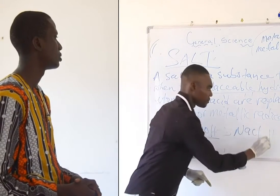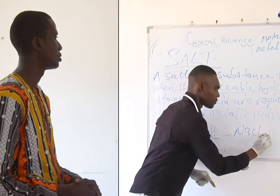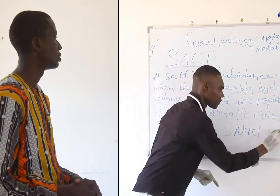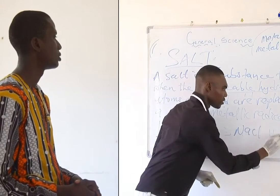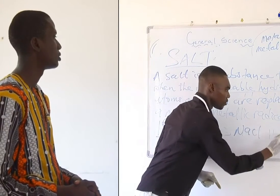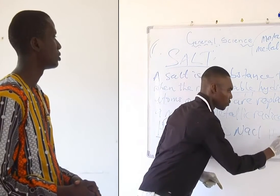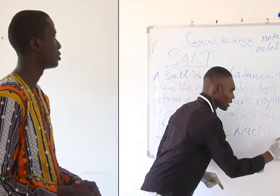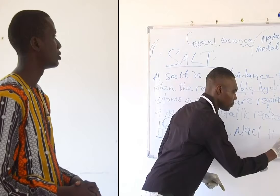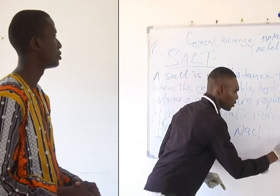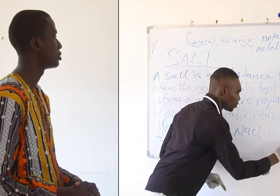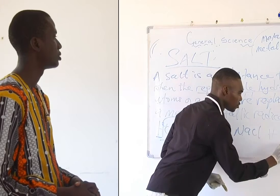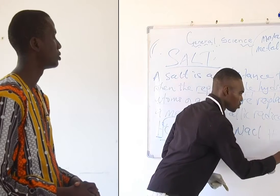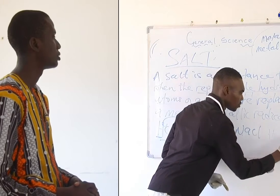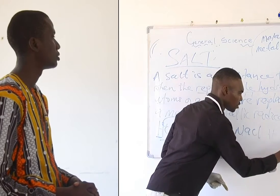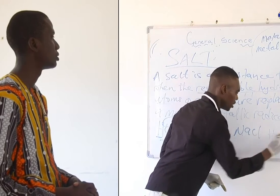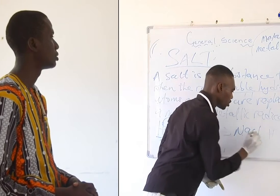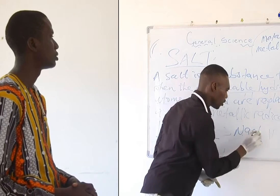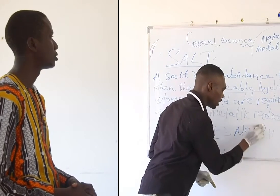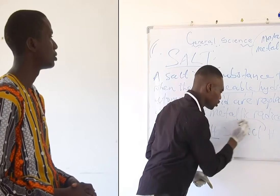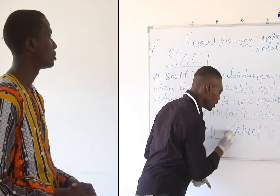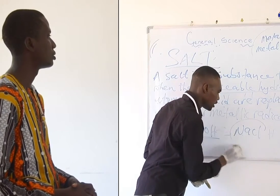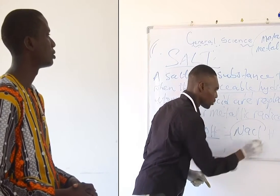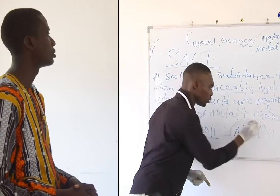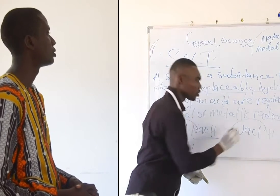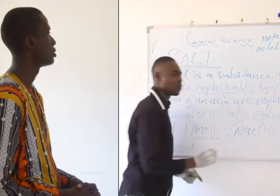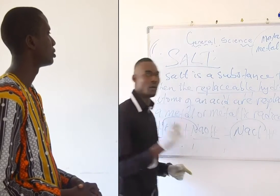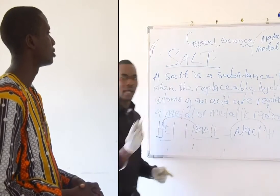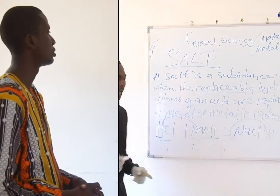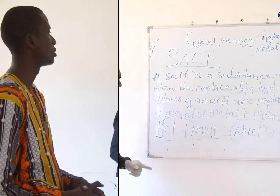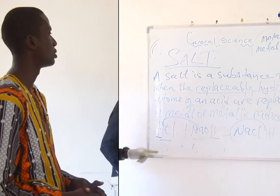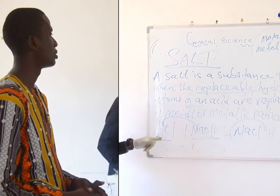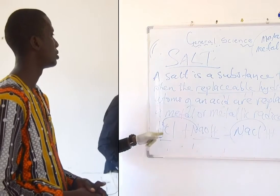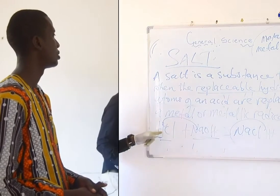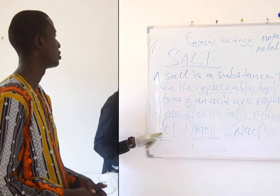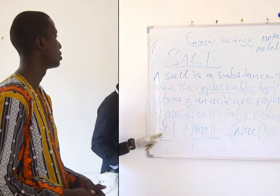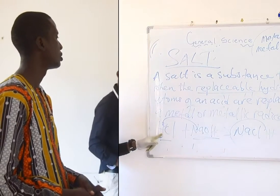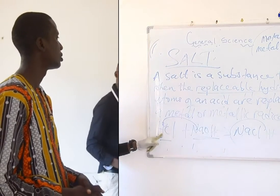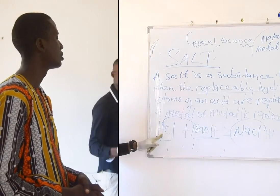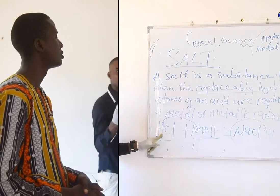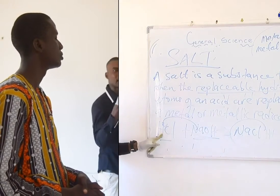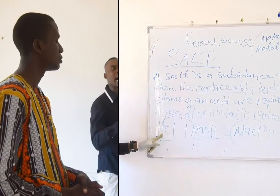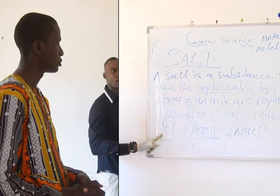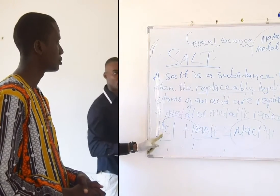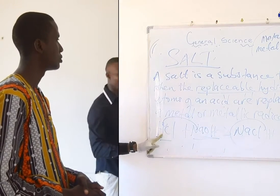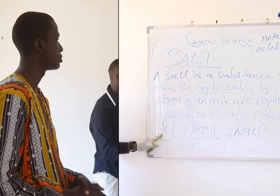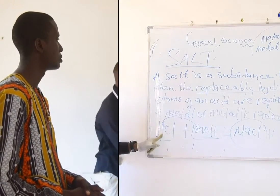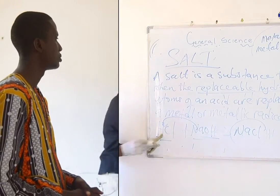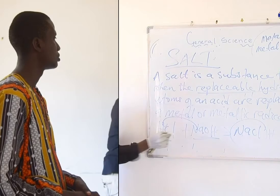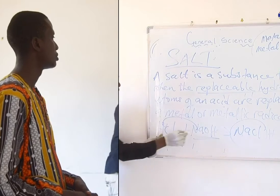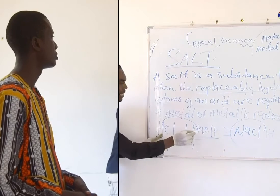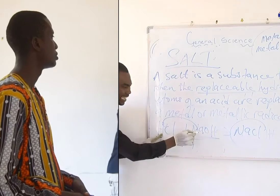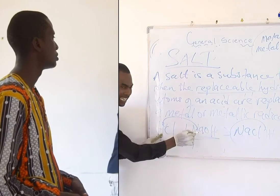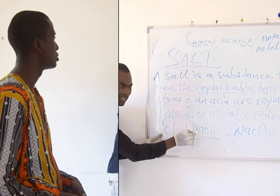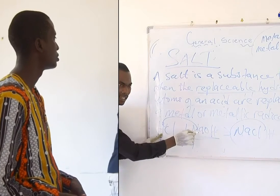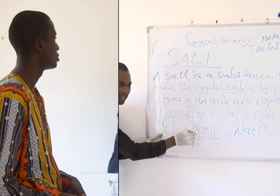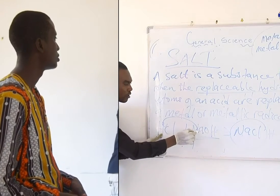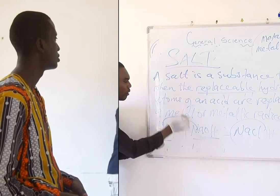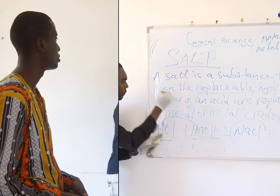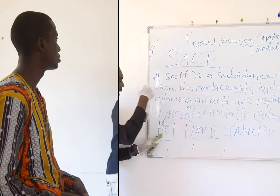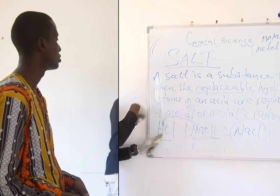have water produced. So this salt is produced from where? From the acid. But how? When the